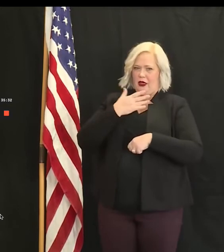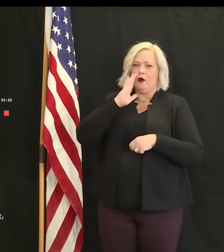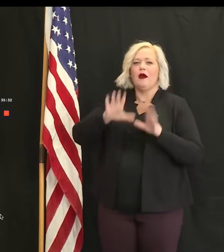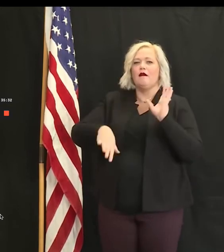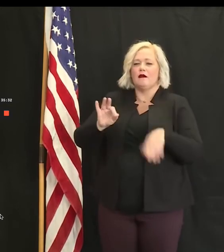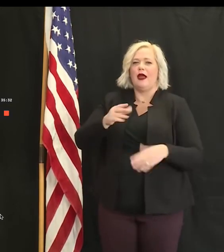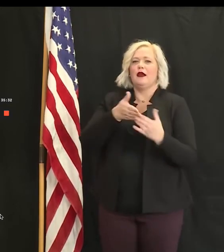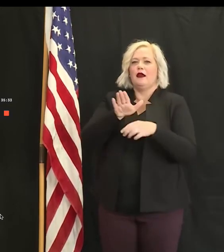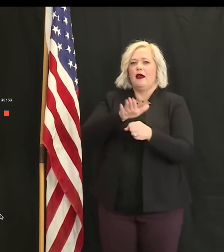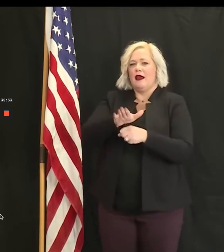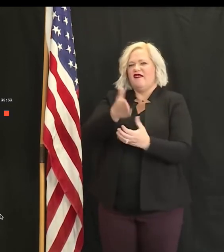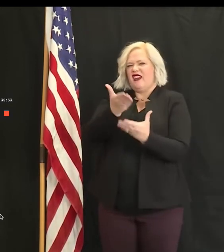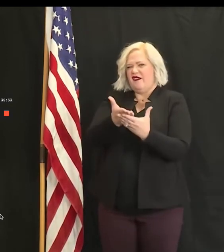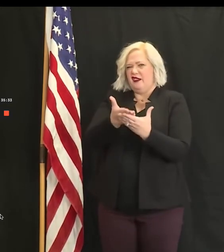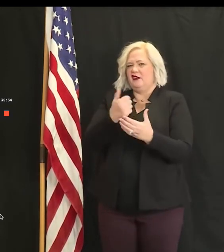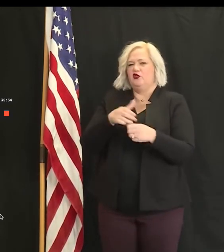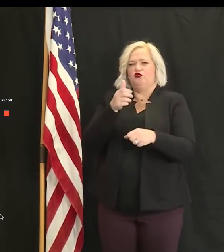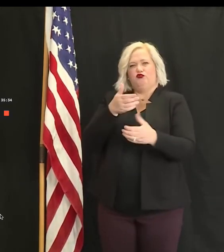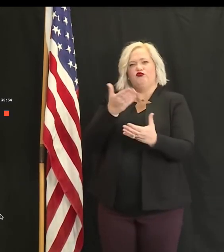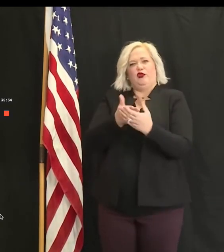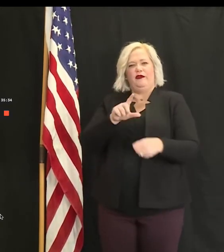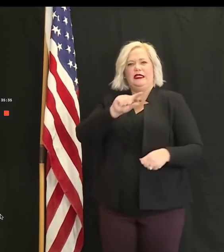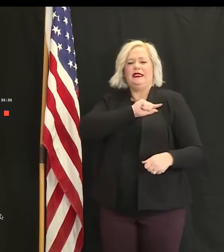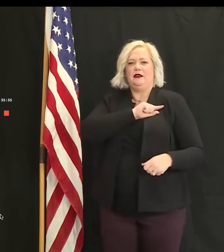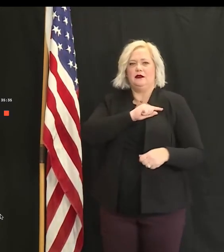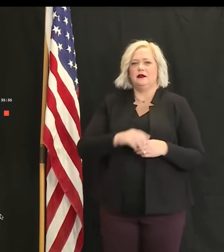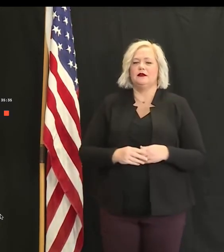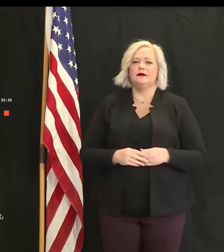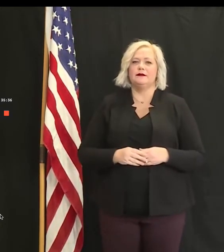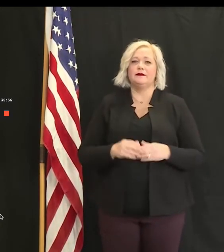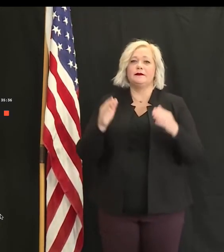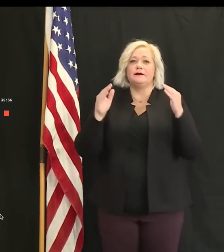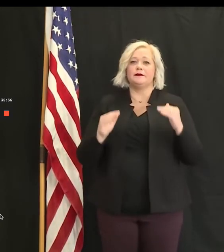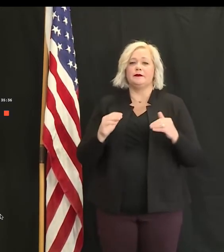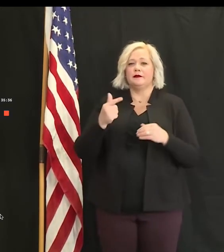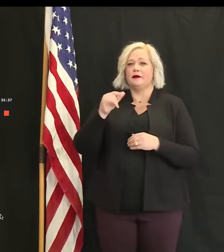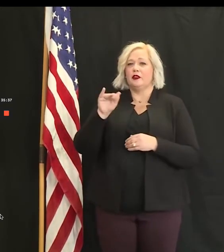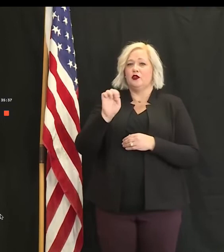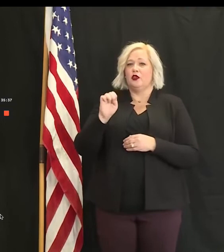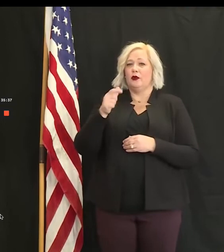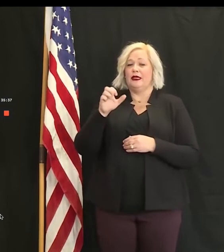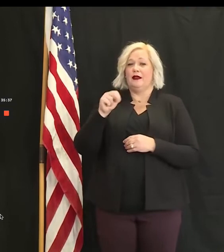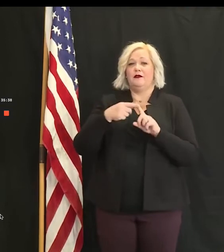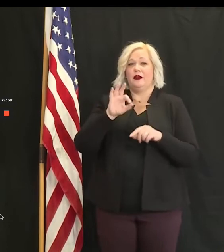Thank you. Just a couple more questions. Joe Gillen from Preep.